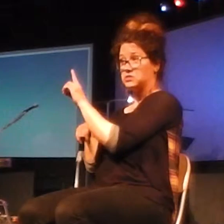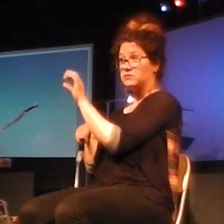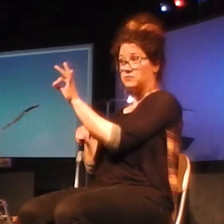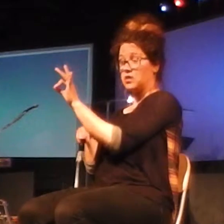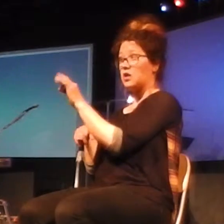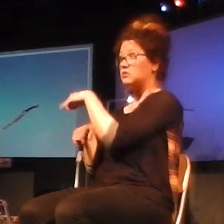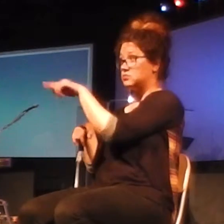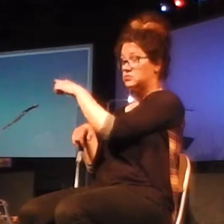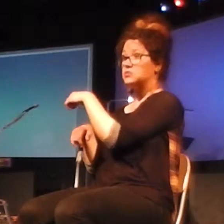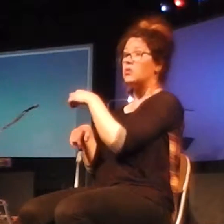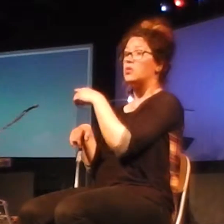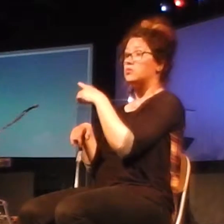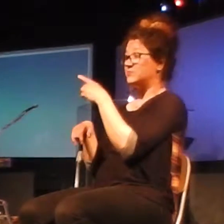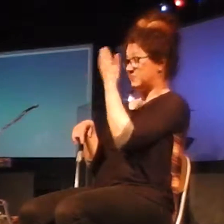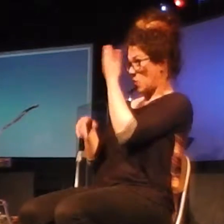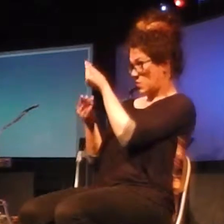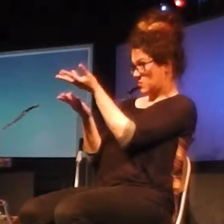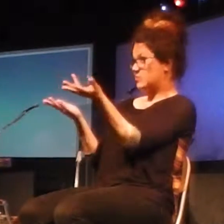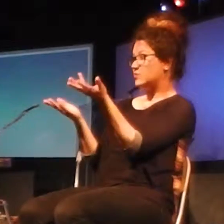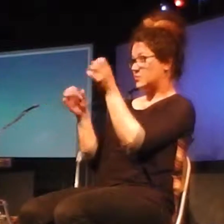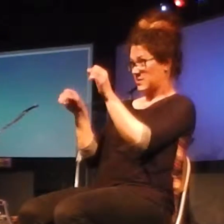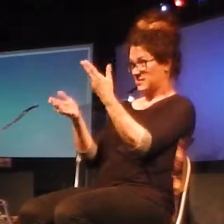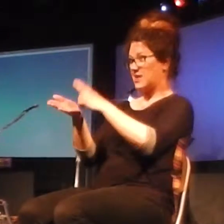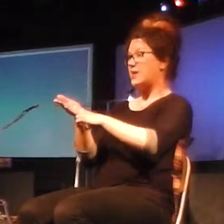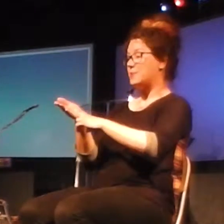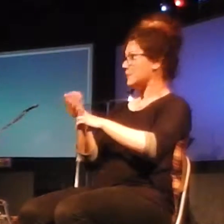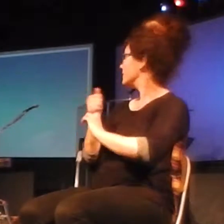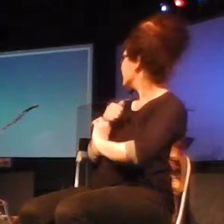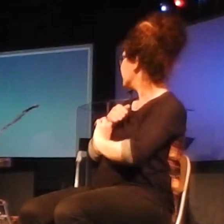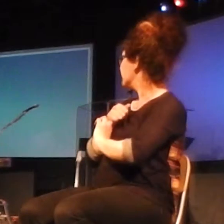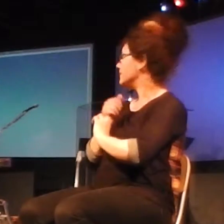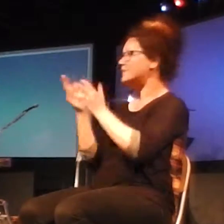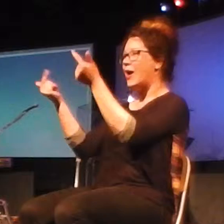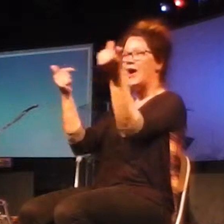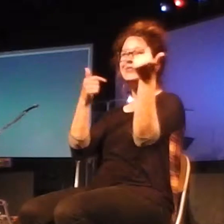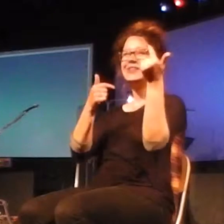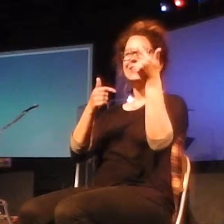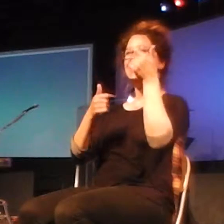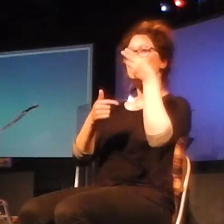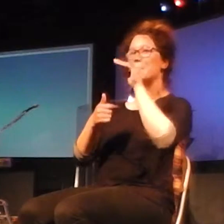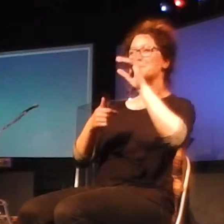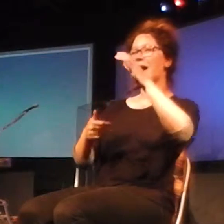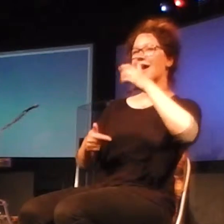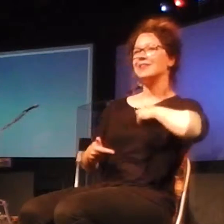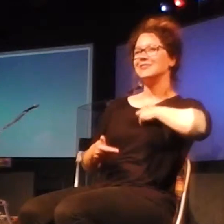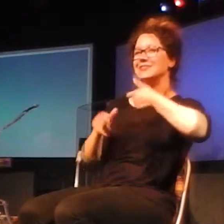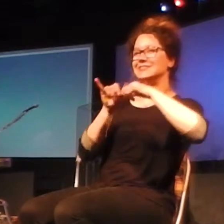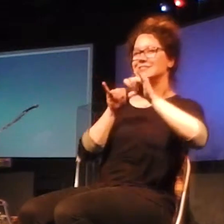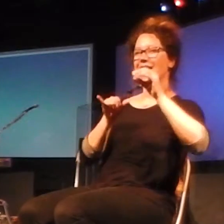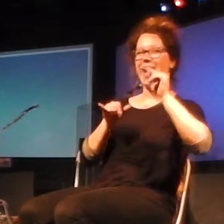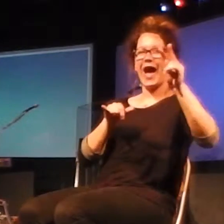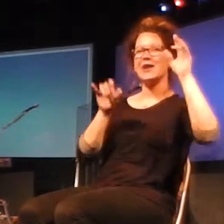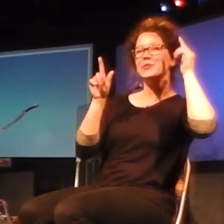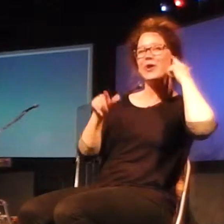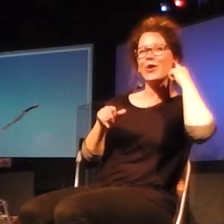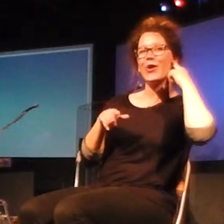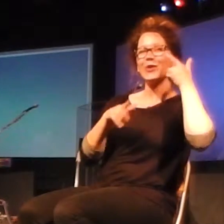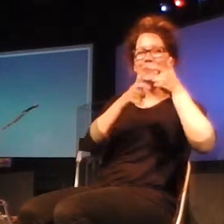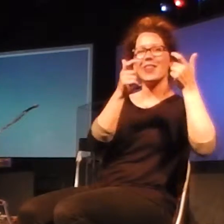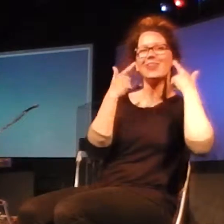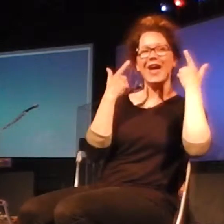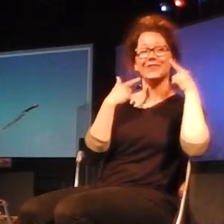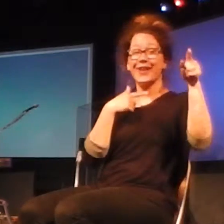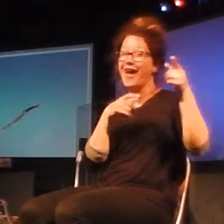make sure you know that. You can still sign up for it. This microphone's still on. That's awesome. Joke's on